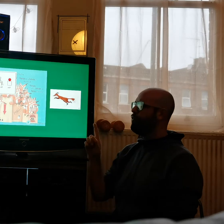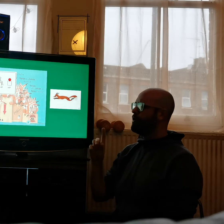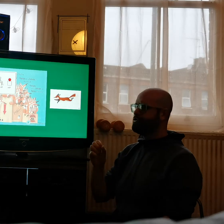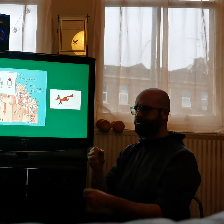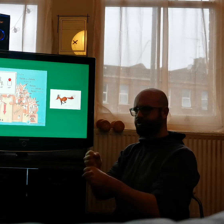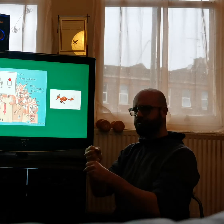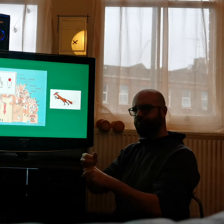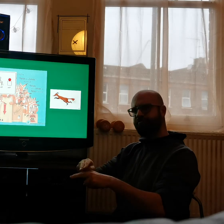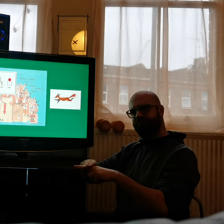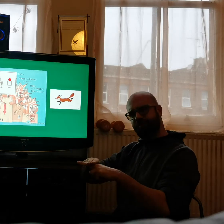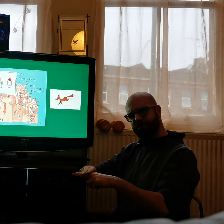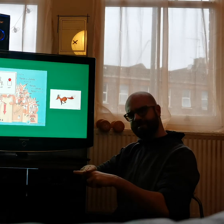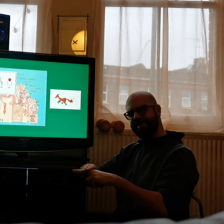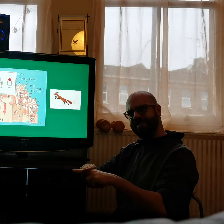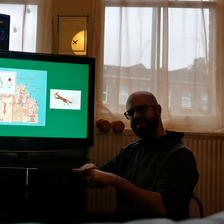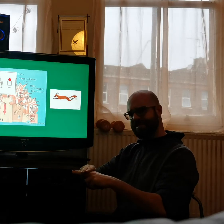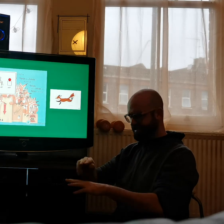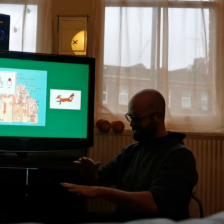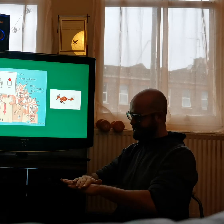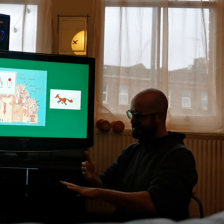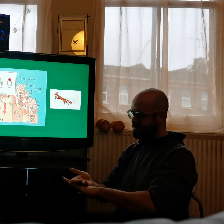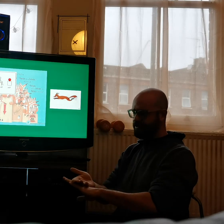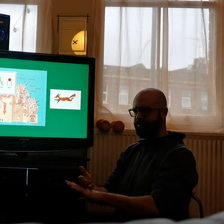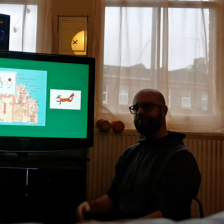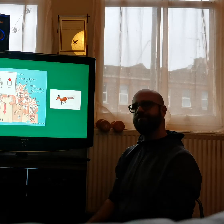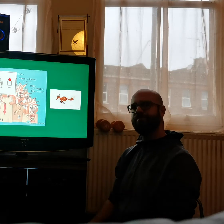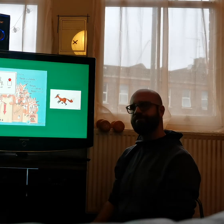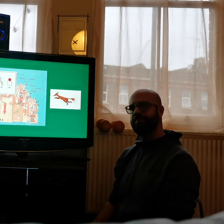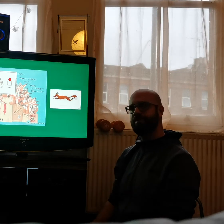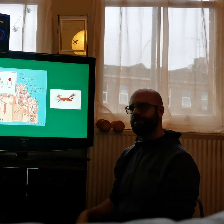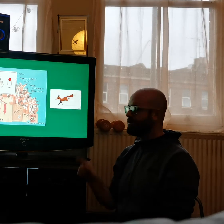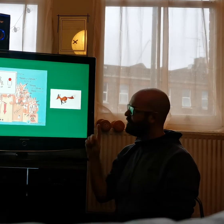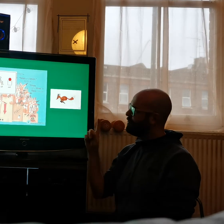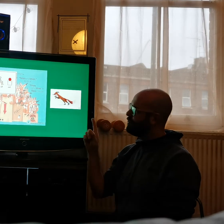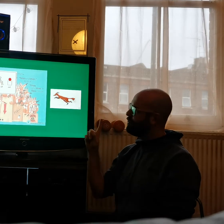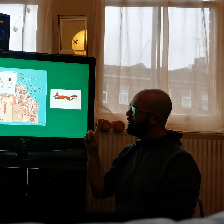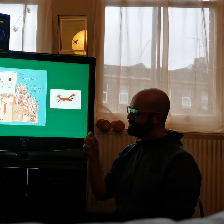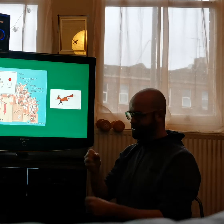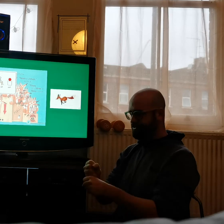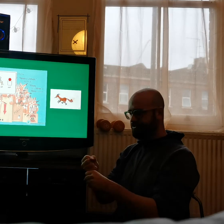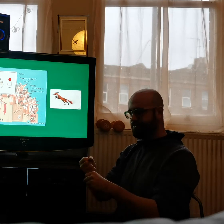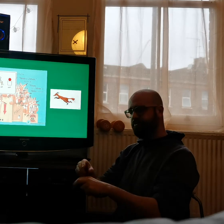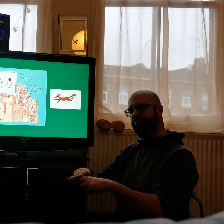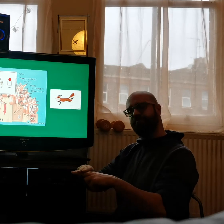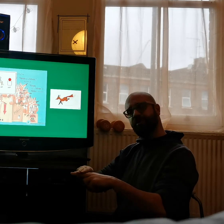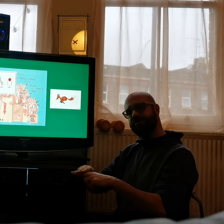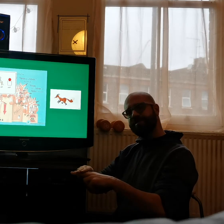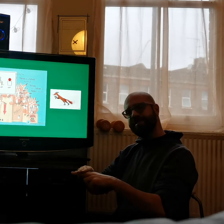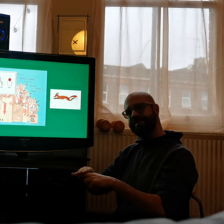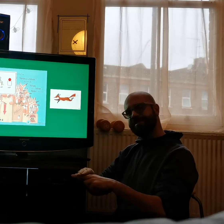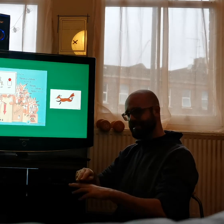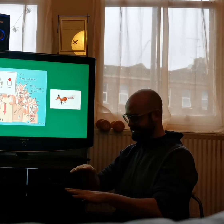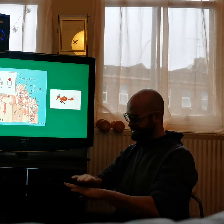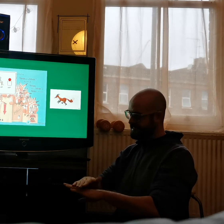What do foxes sit on? What do foxes sit